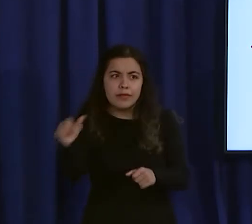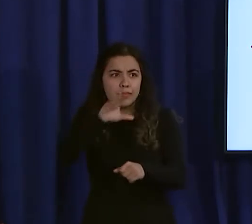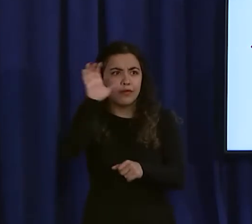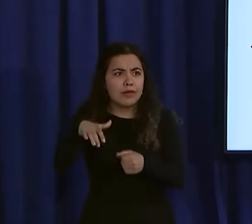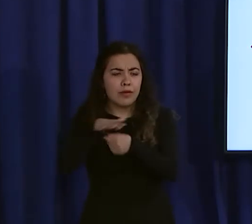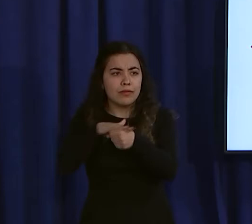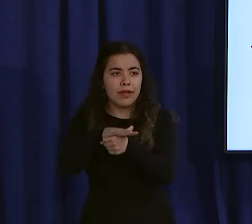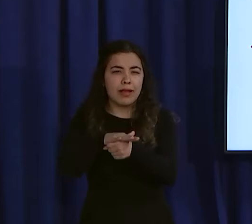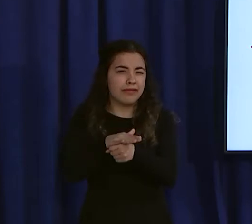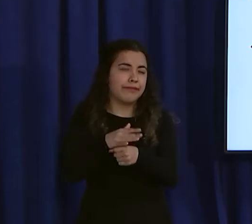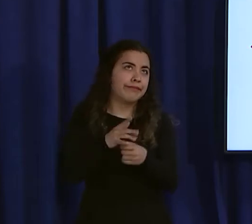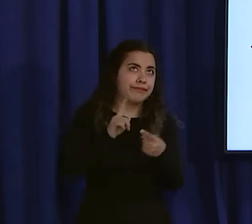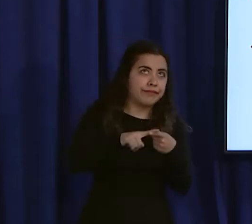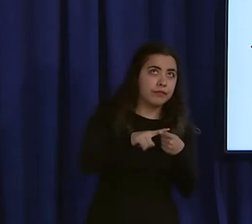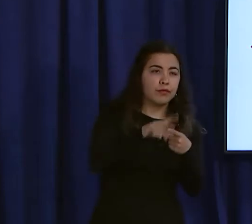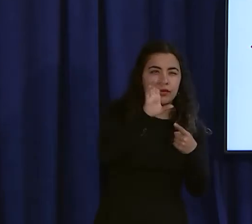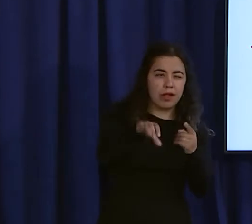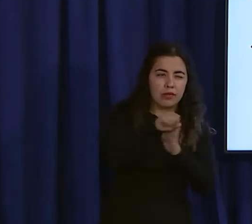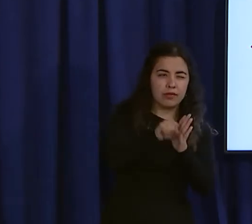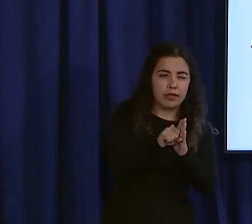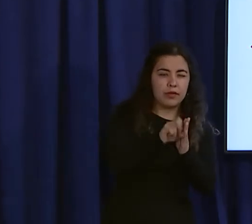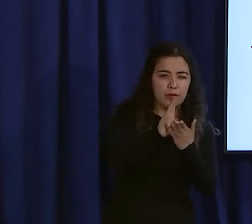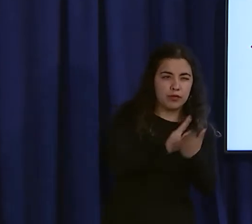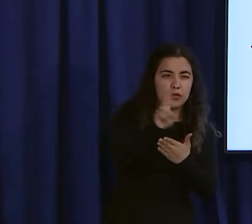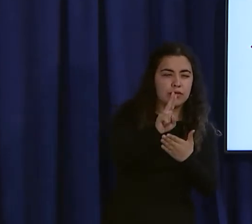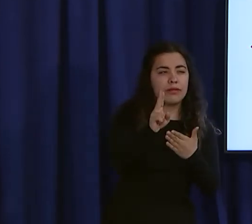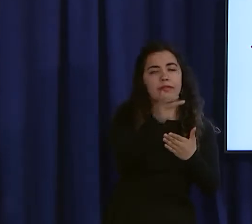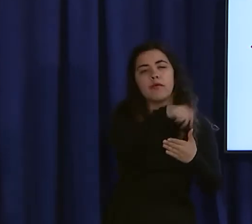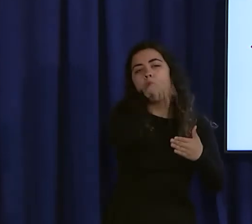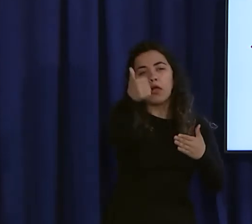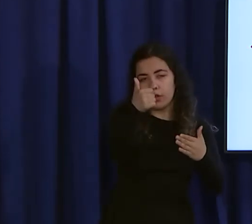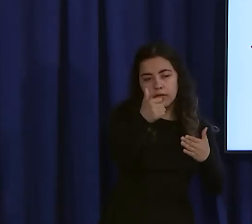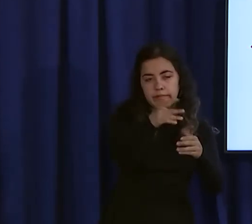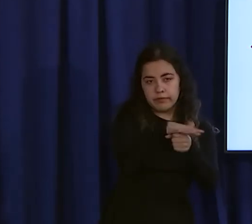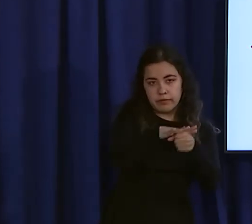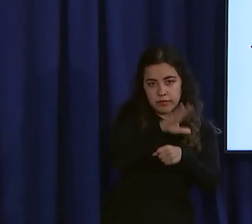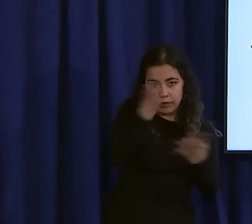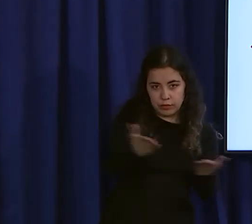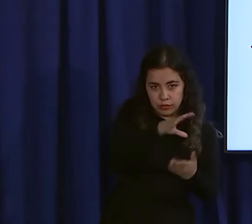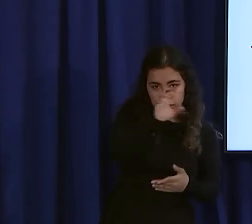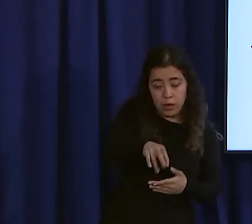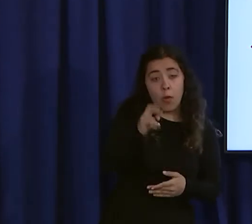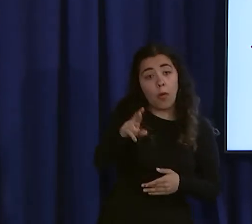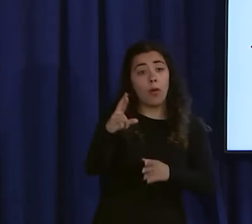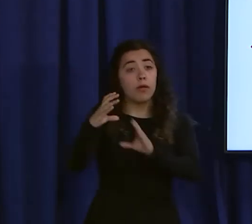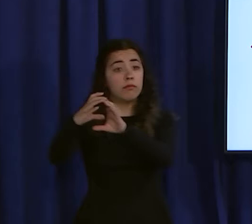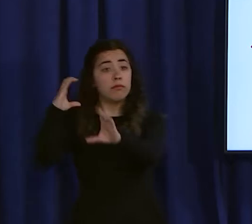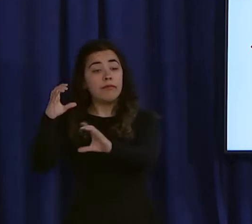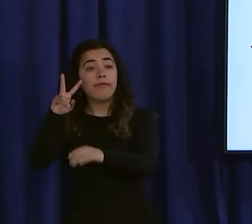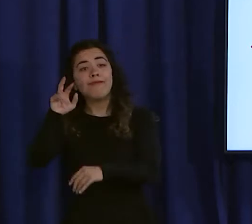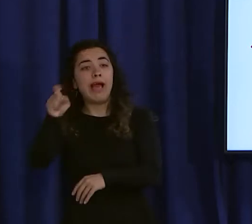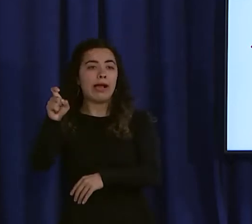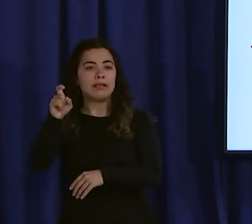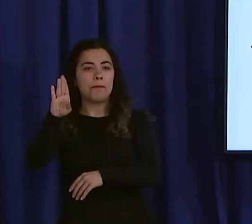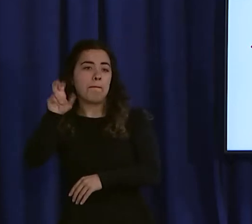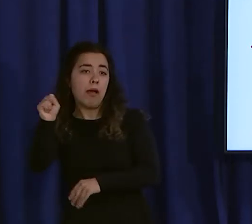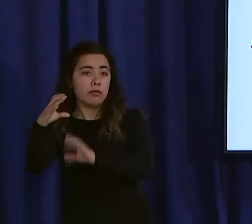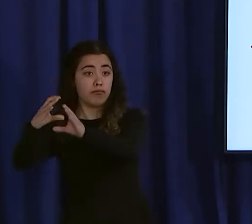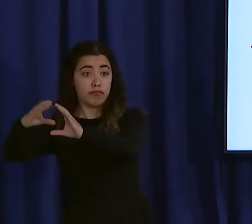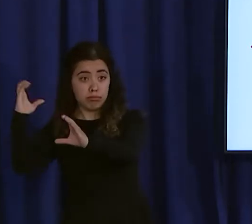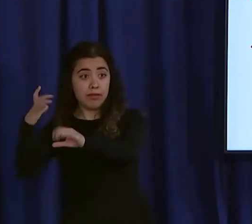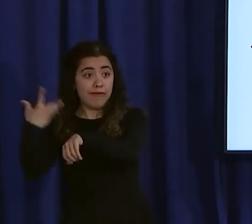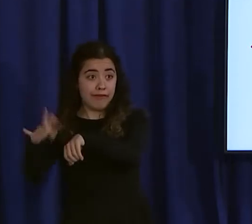State University, et cetera, and at our vaccination station, the Vax Bus. So if you see the Vax Bus, certainly go and get vaccinated, but